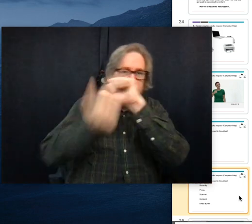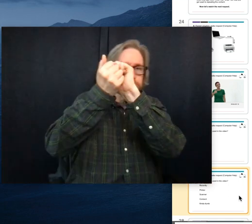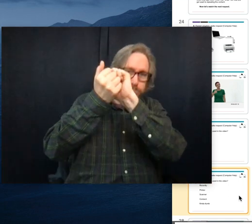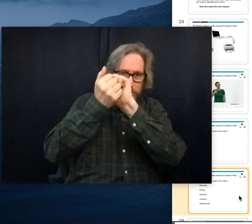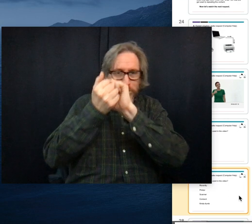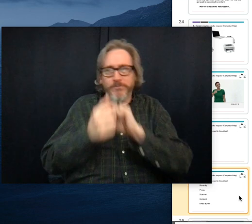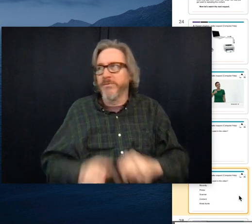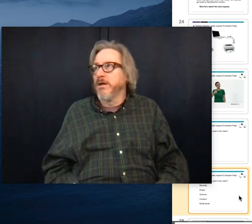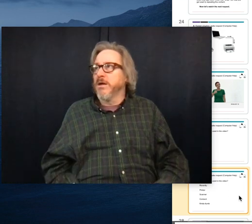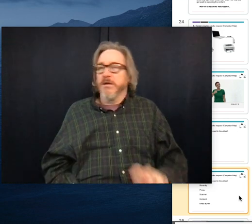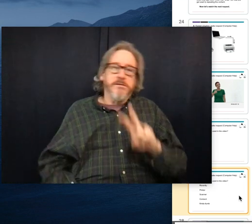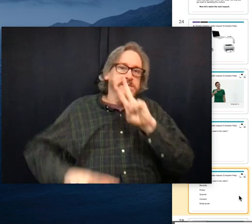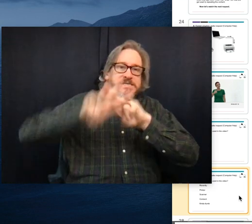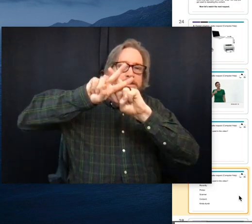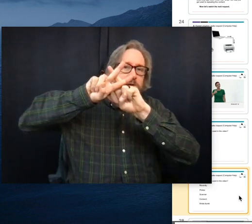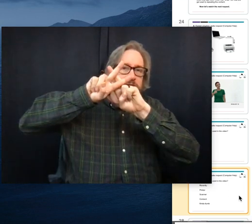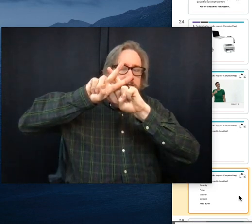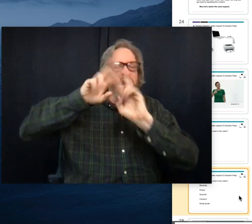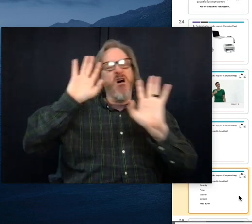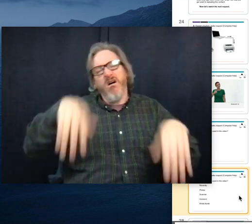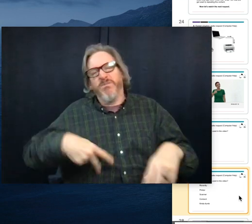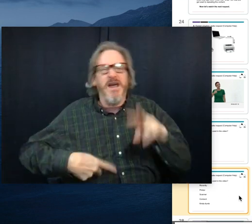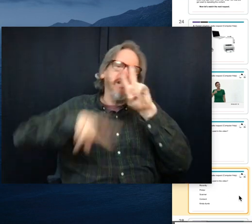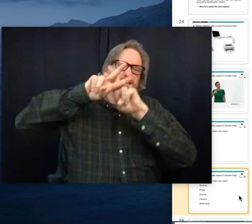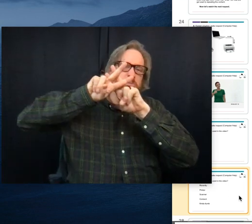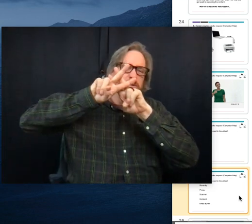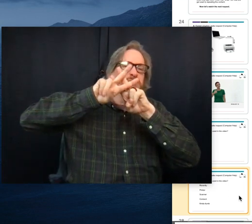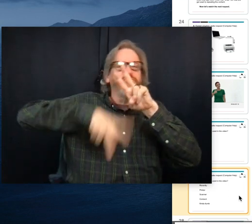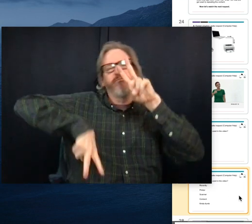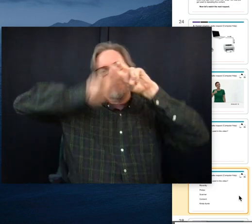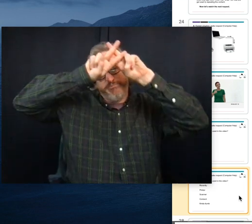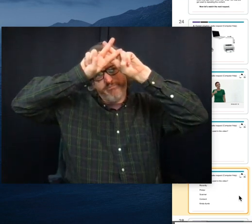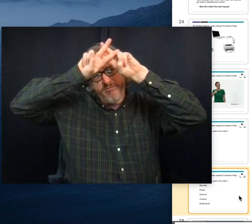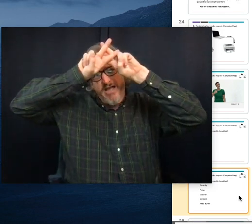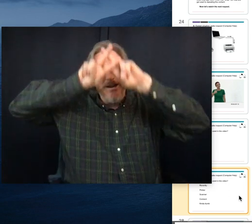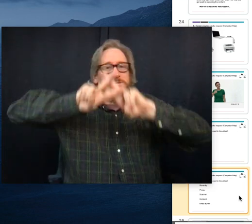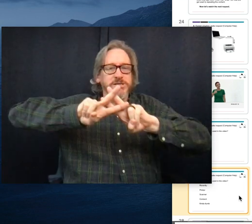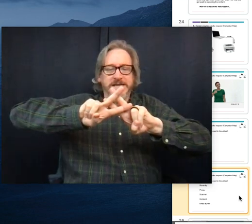don't want to hit your head with your fist too often.